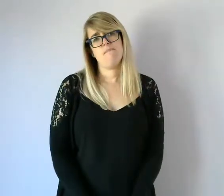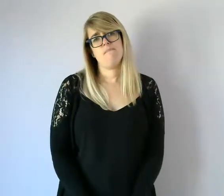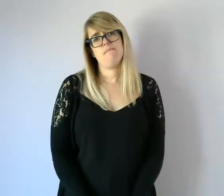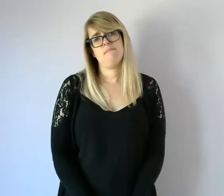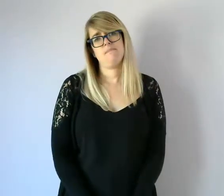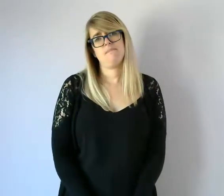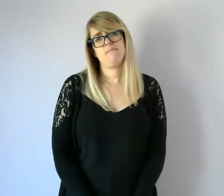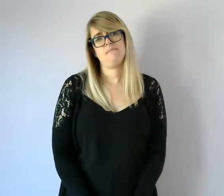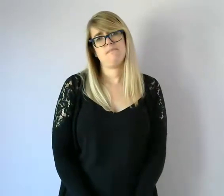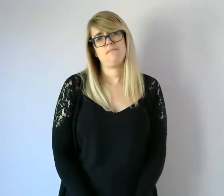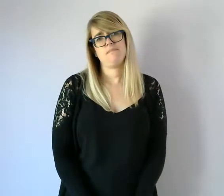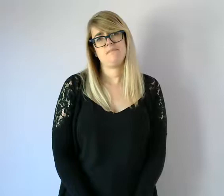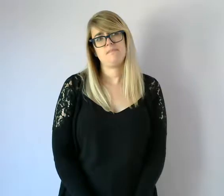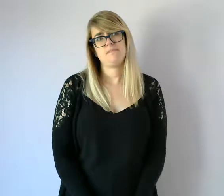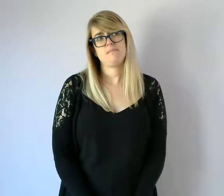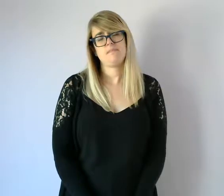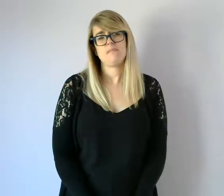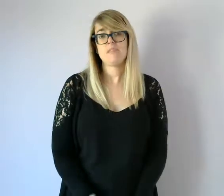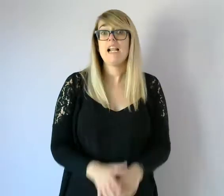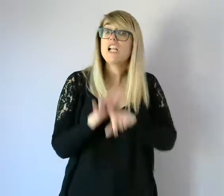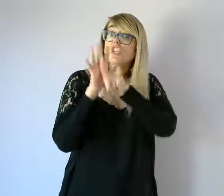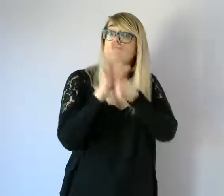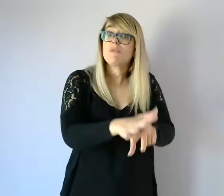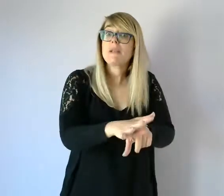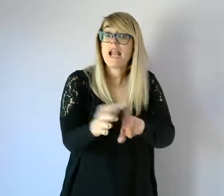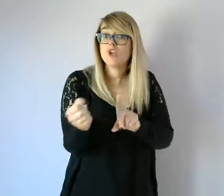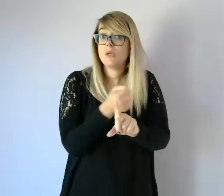7, discriminatory abuse,